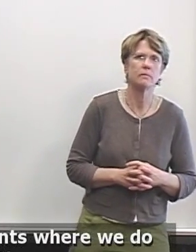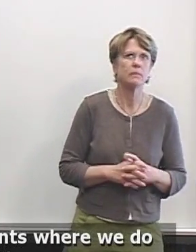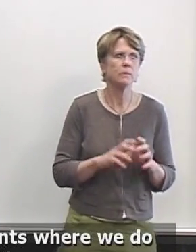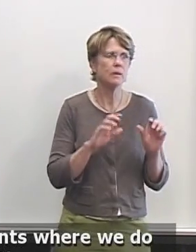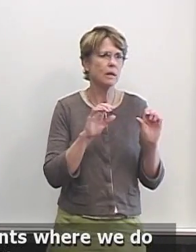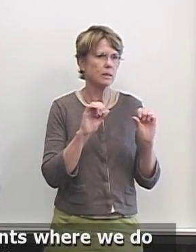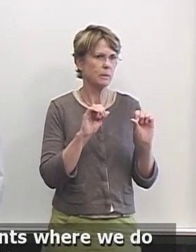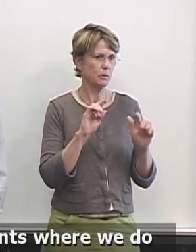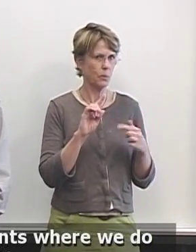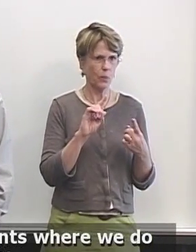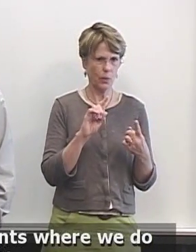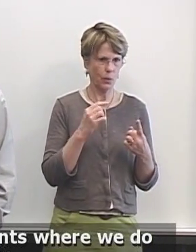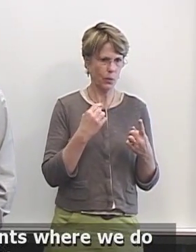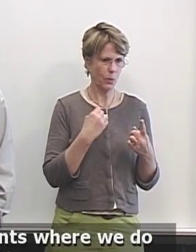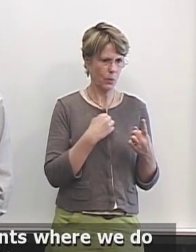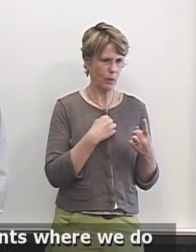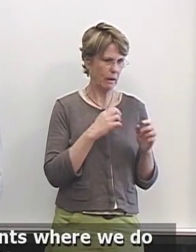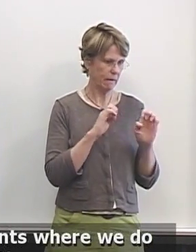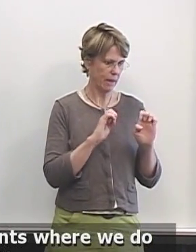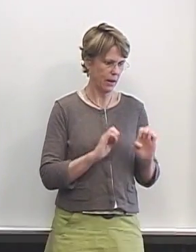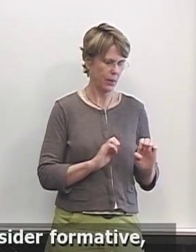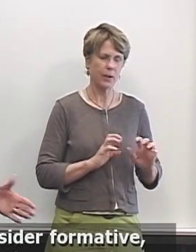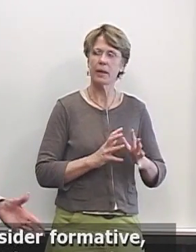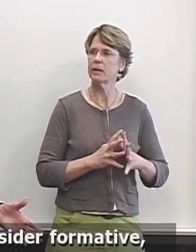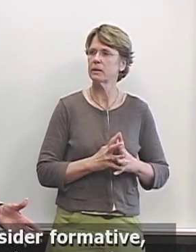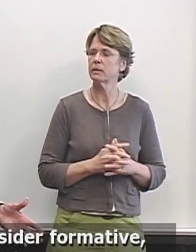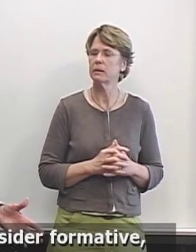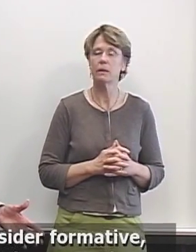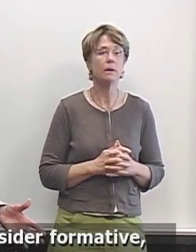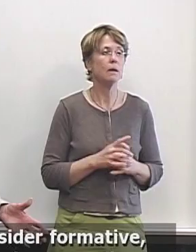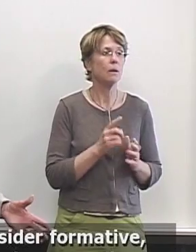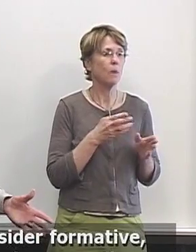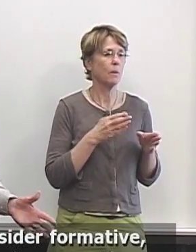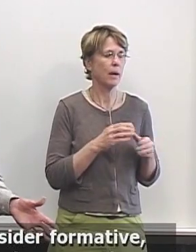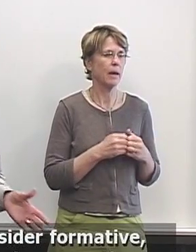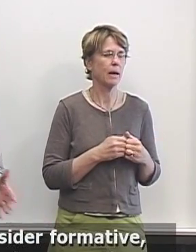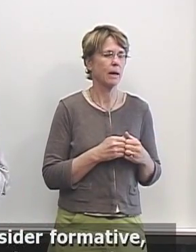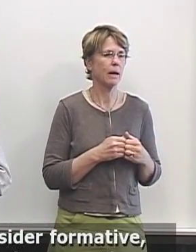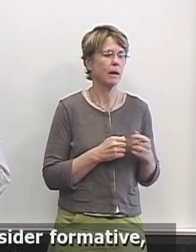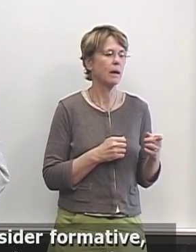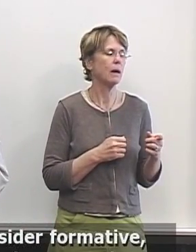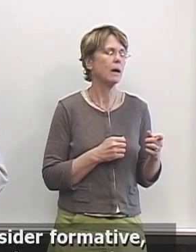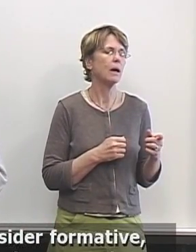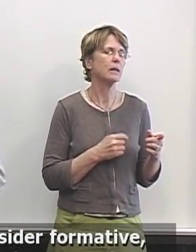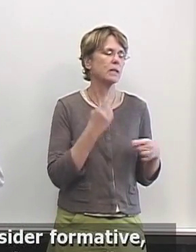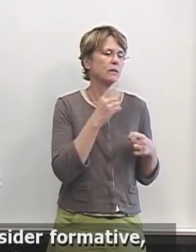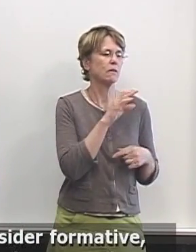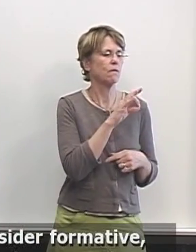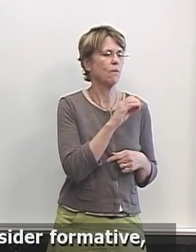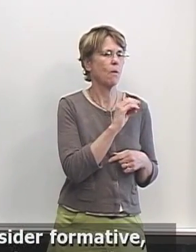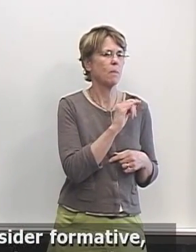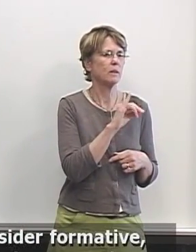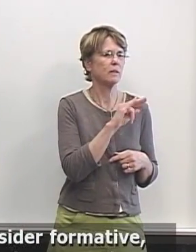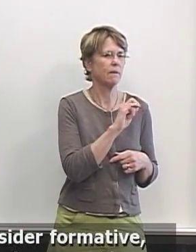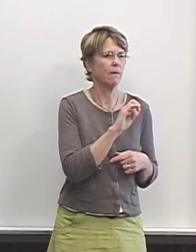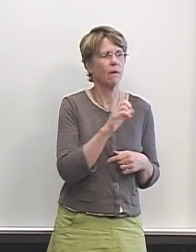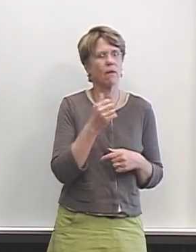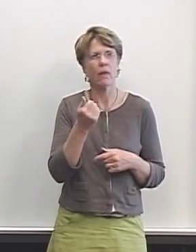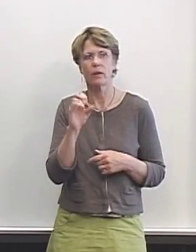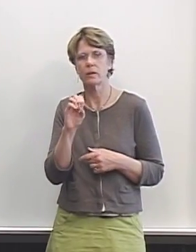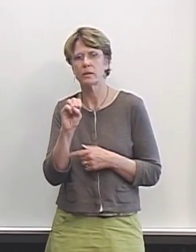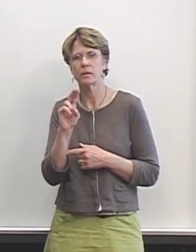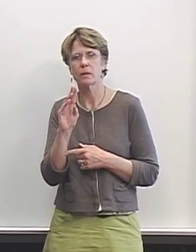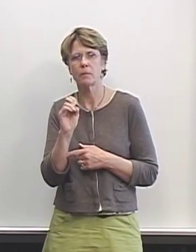assessments where we do evaluation now. One is to consider formative and the other is summative.